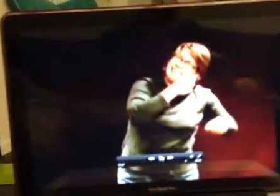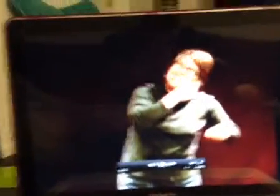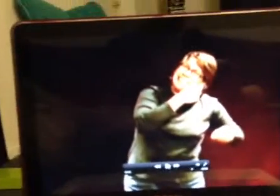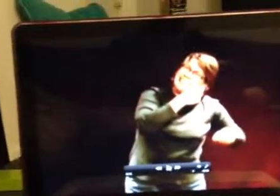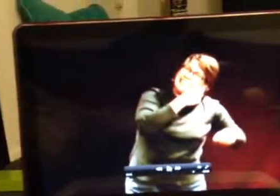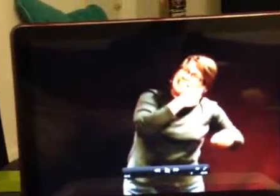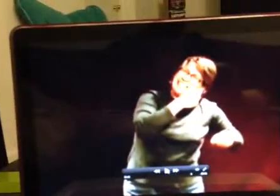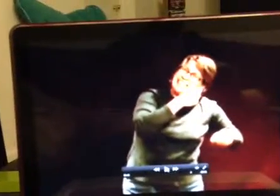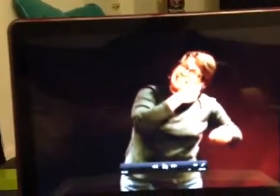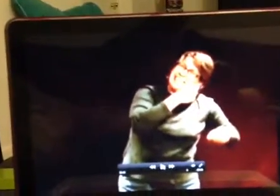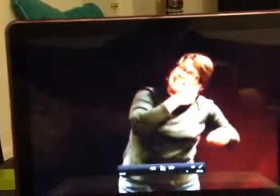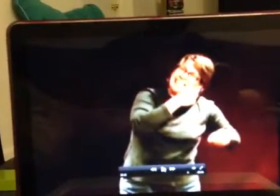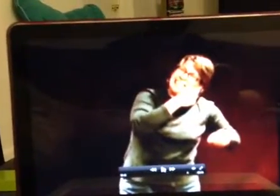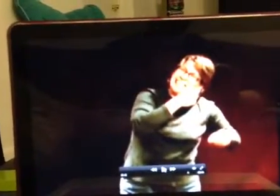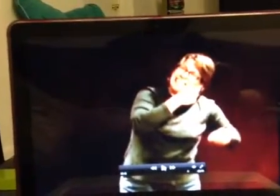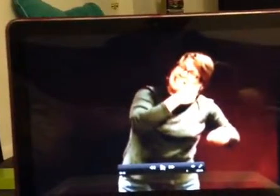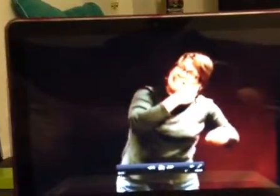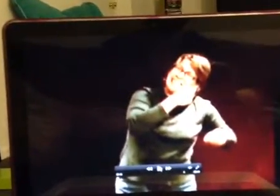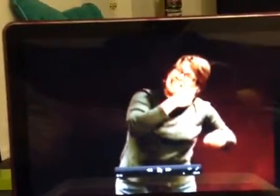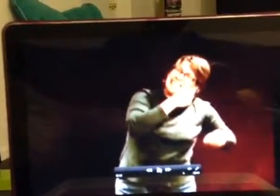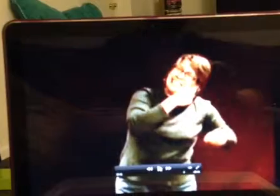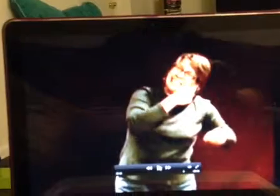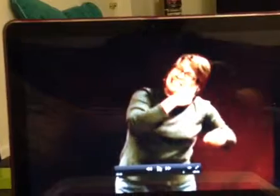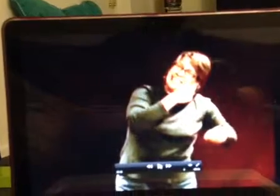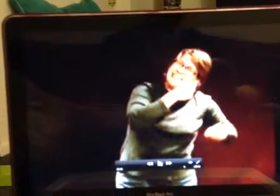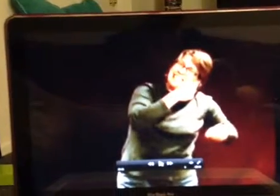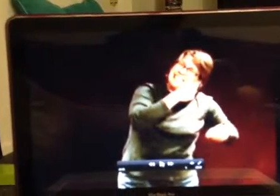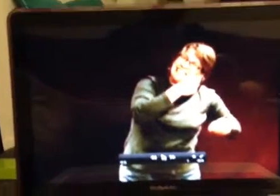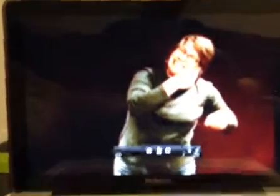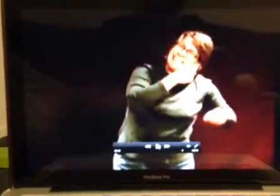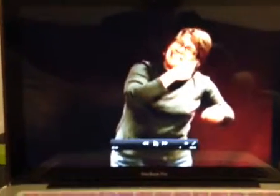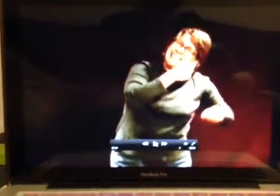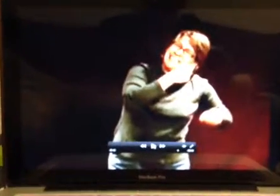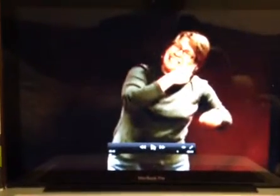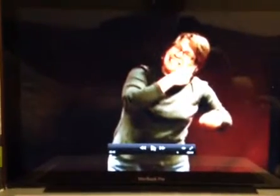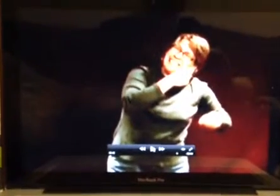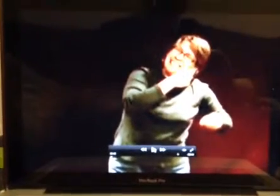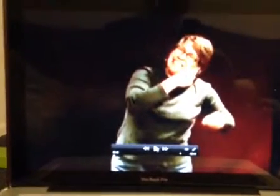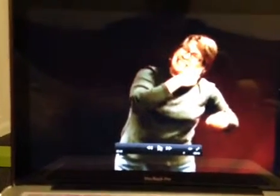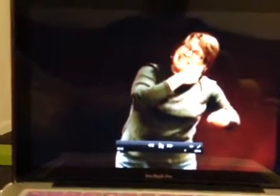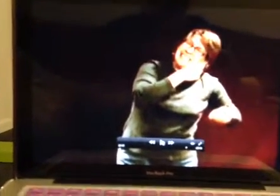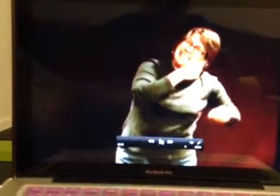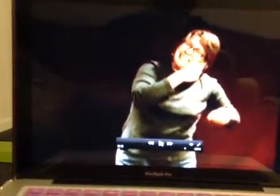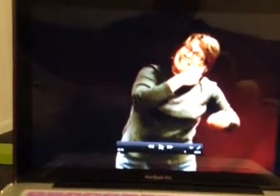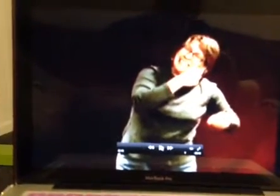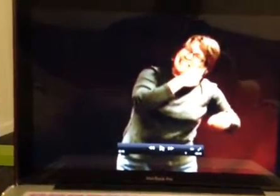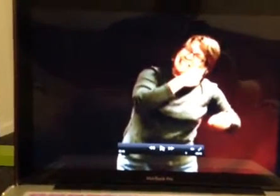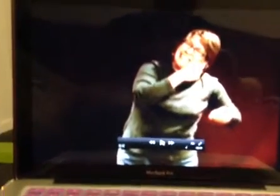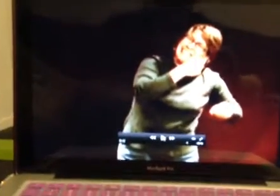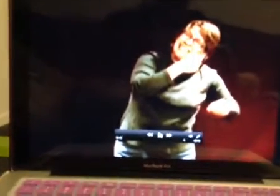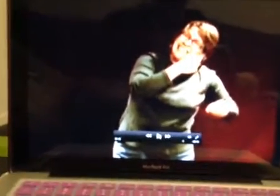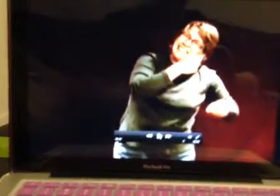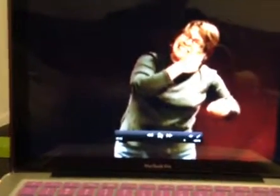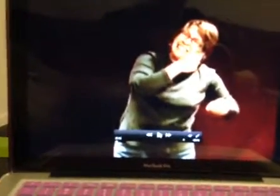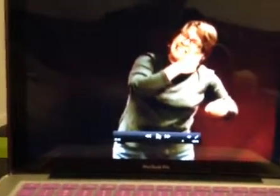it might have been about 3 hours, and we paddled and paddled, and the wind was still blowing so hard that we had to zigzag our